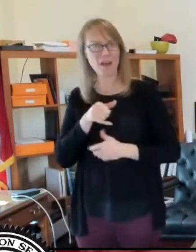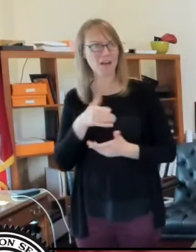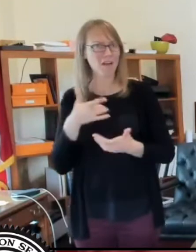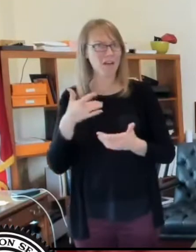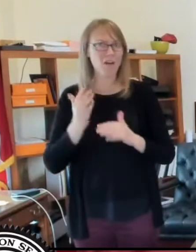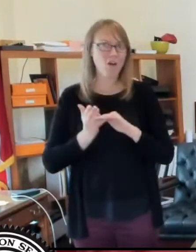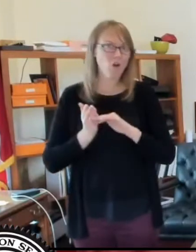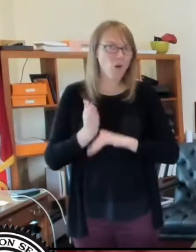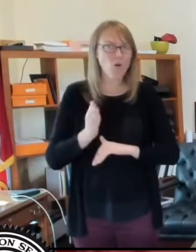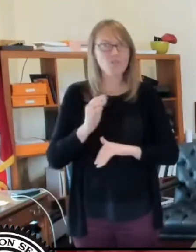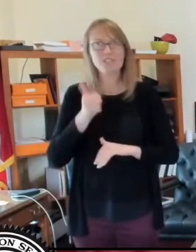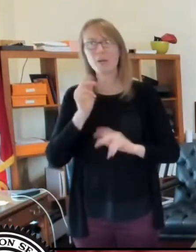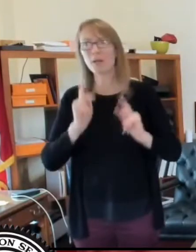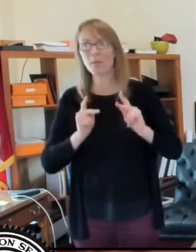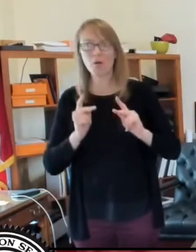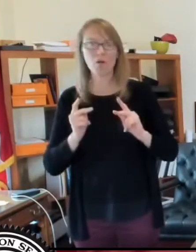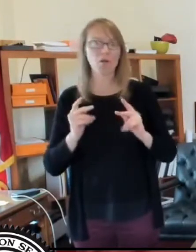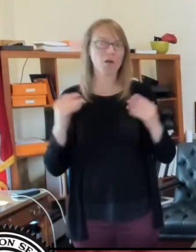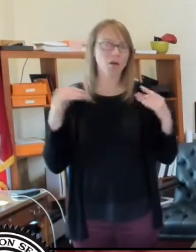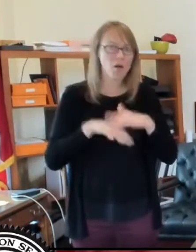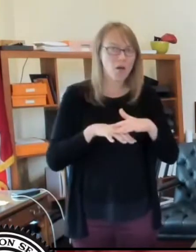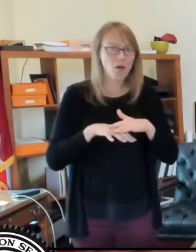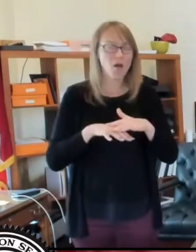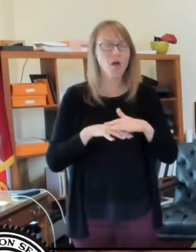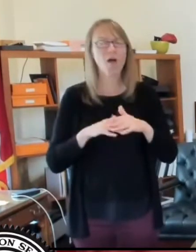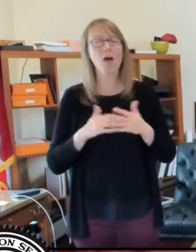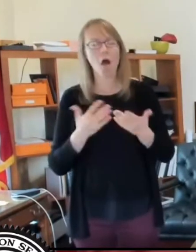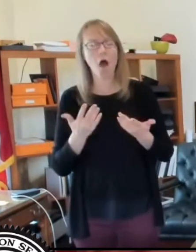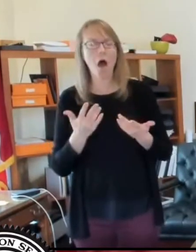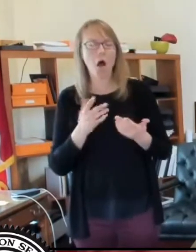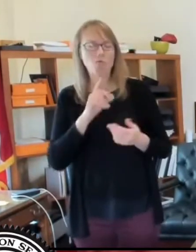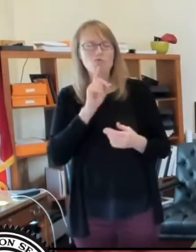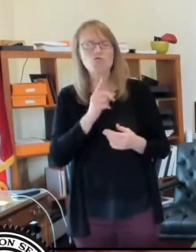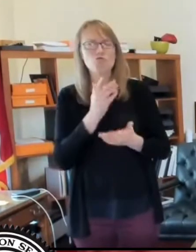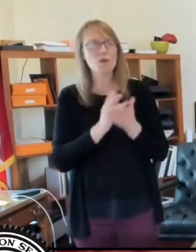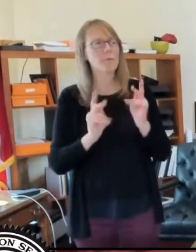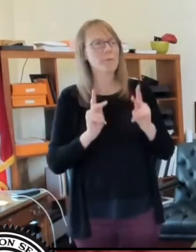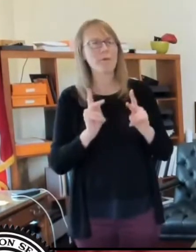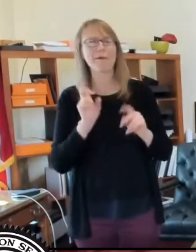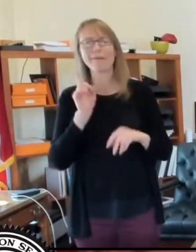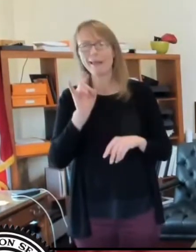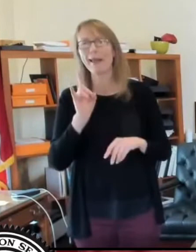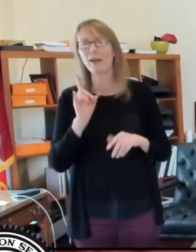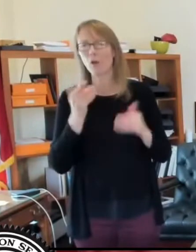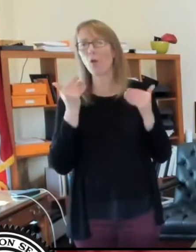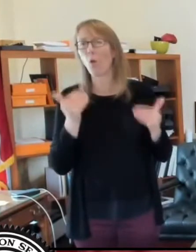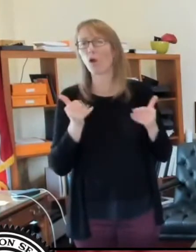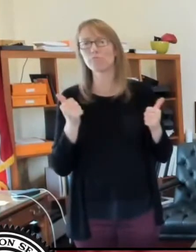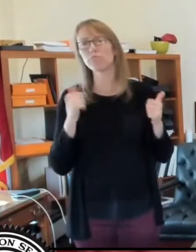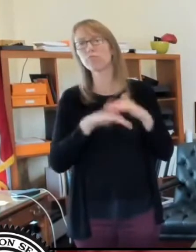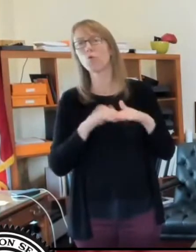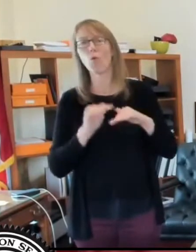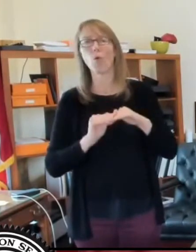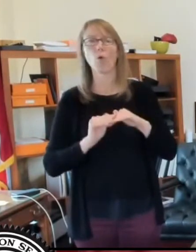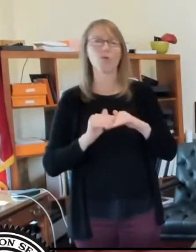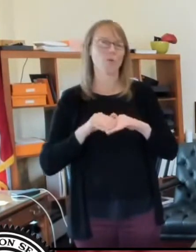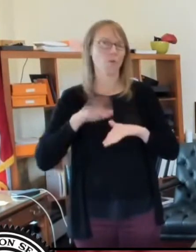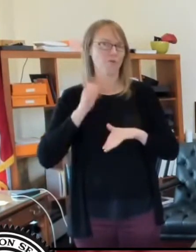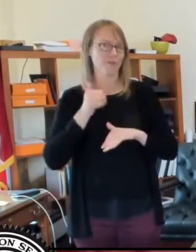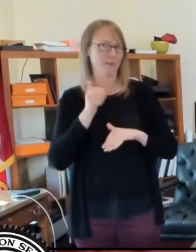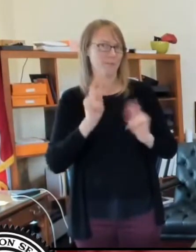more than 10, of course. We don't know who they are. But we're just continuing to ask you not to do that.